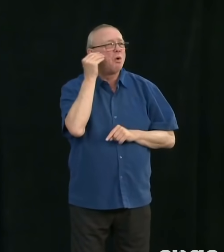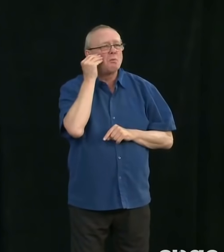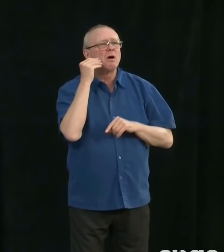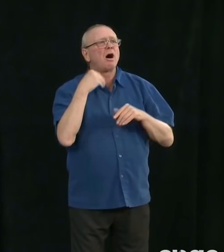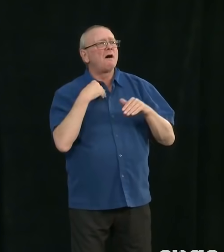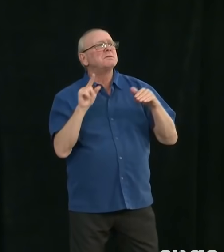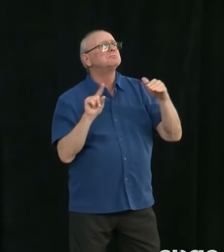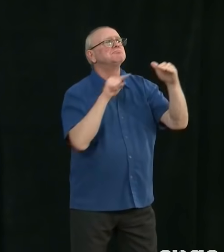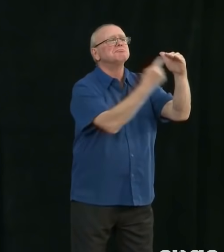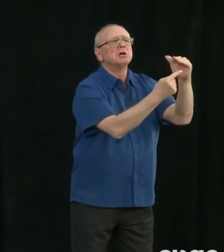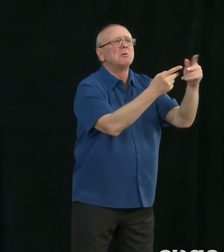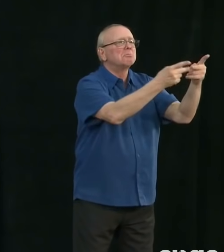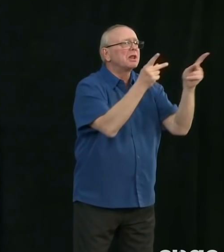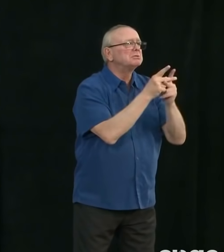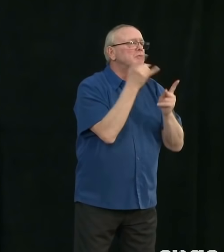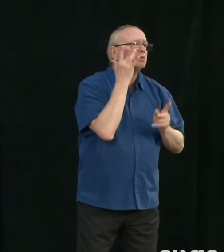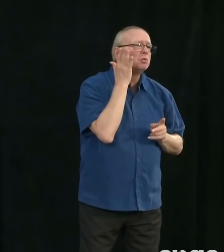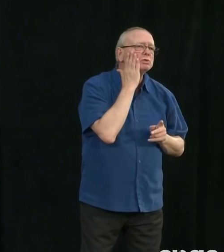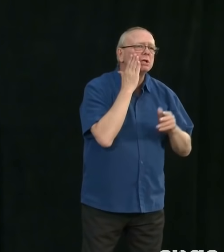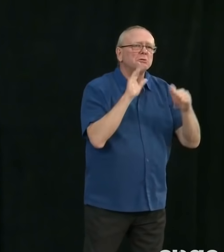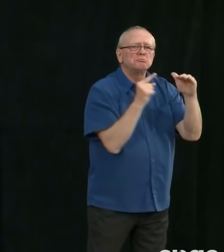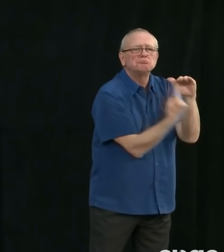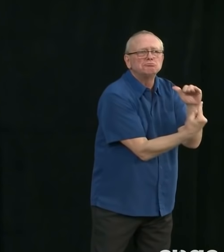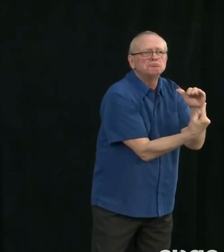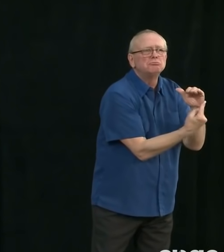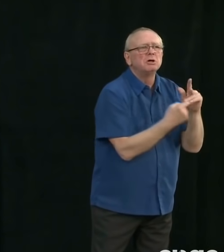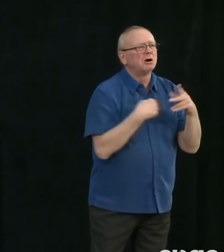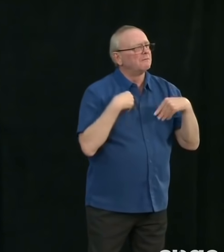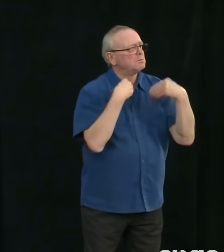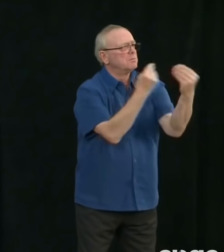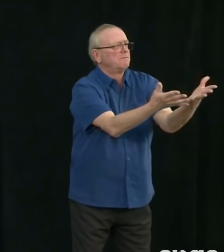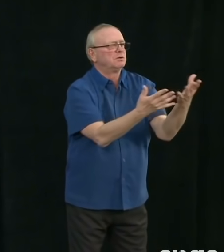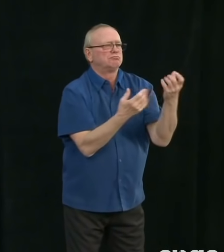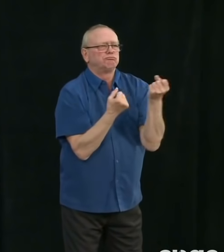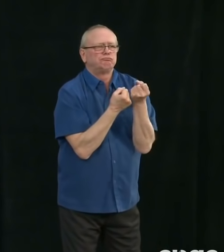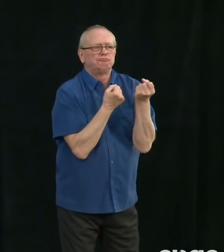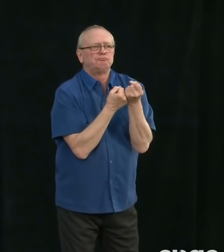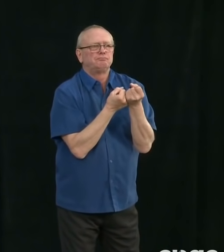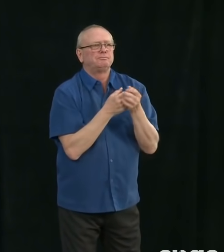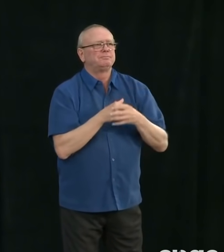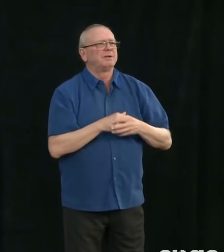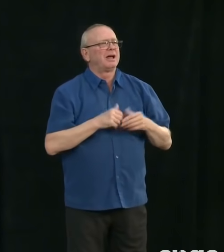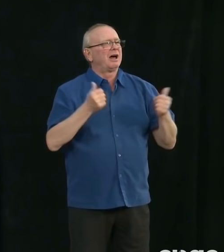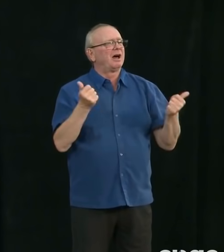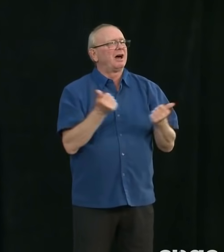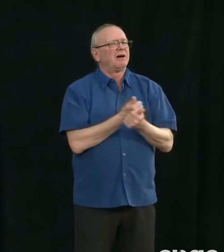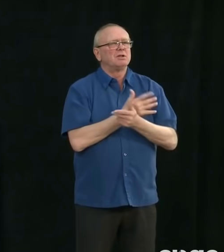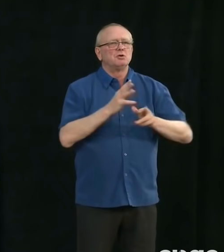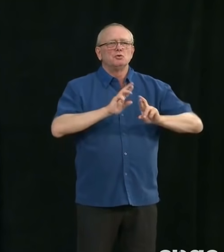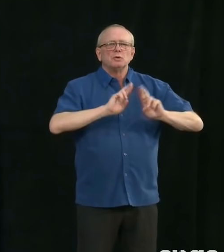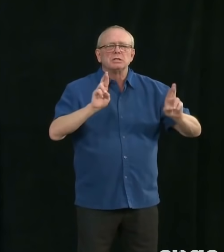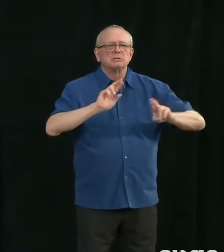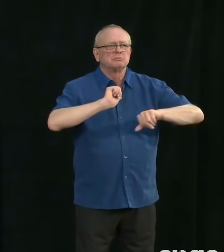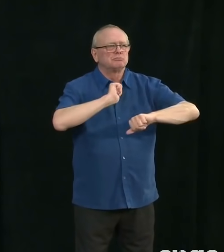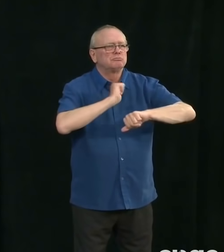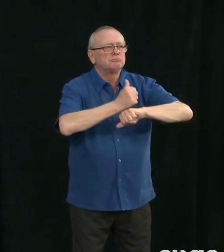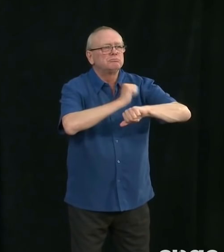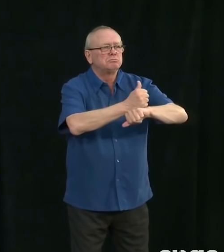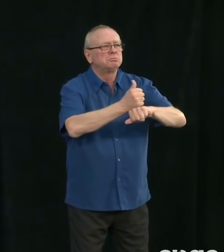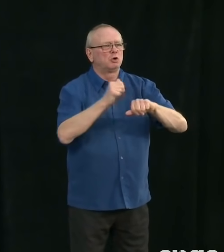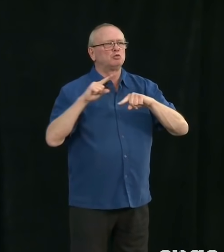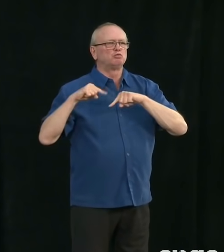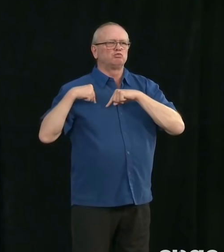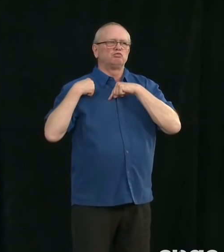isolation hotels that are provided. So there's certainly measures like that that are all in place and have been since the initial few cases